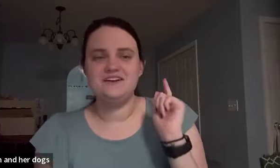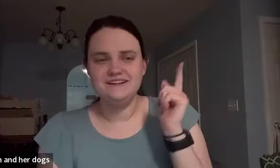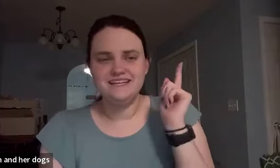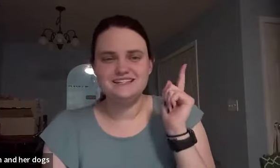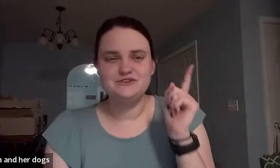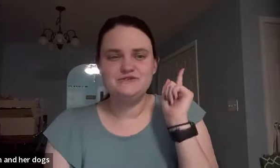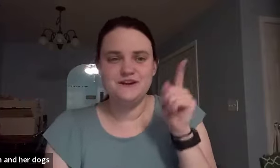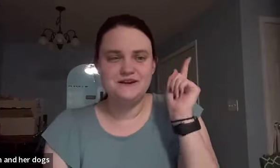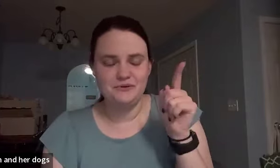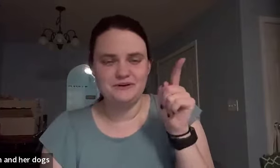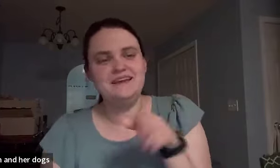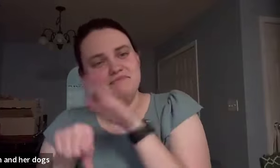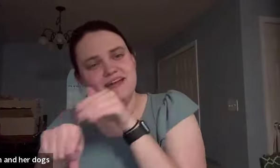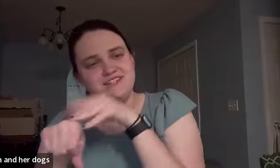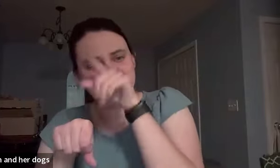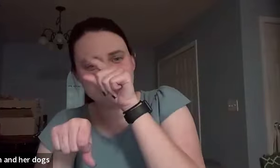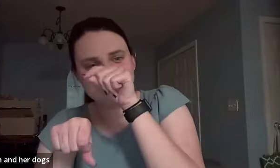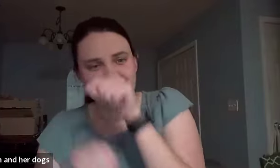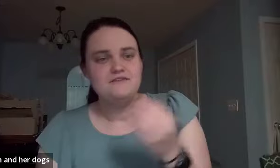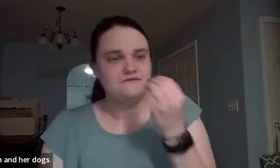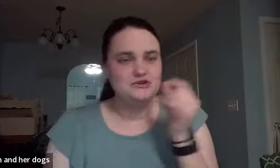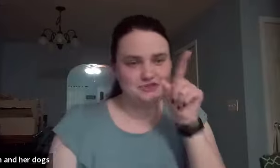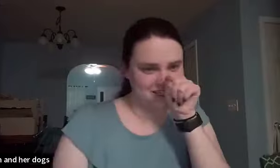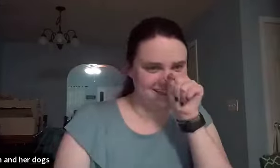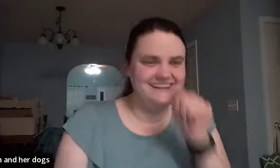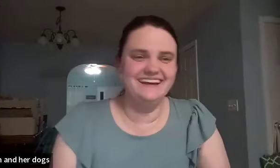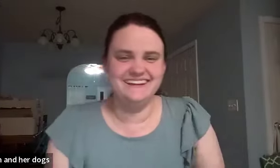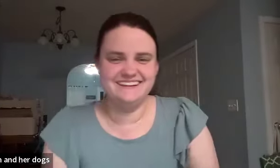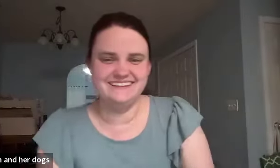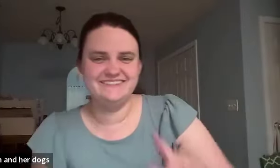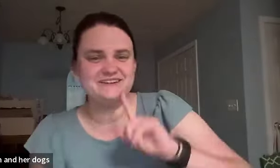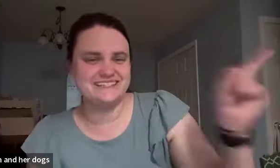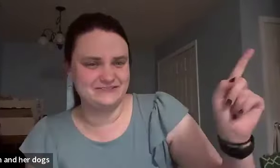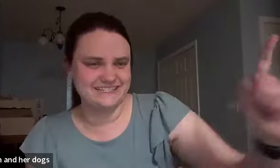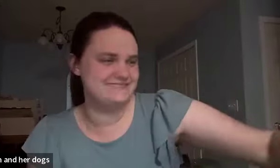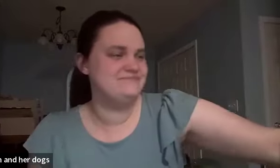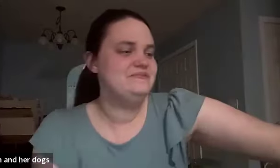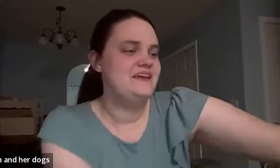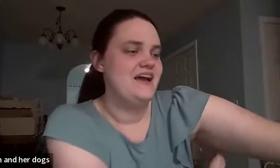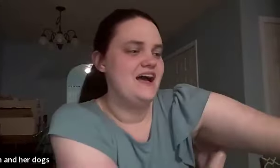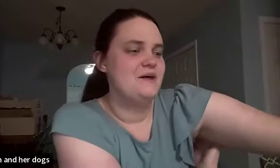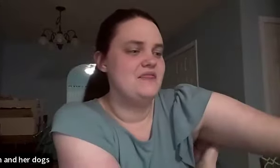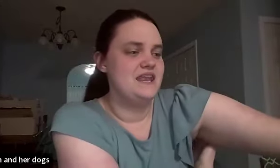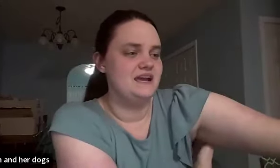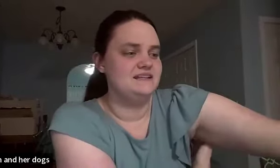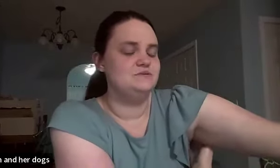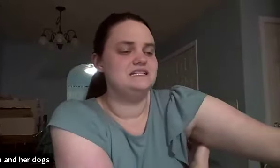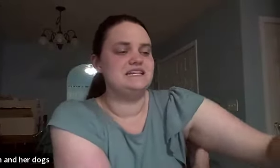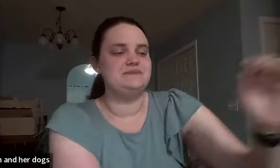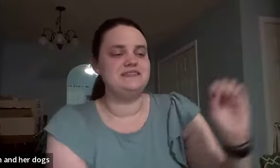Again, context clues, very important. Pet chicken, food chicken. There's a difference. The next one is going to be